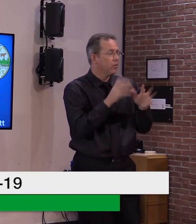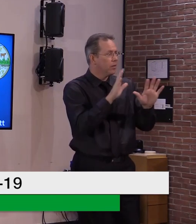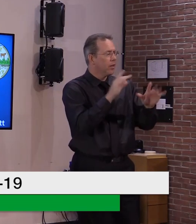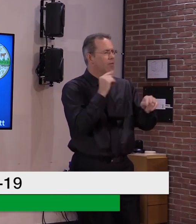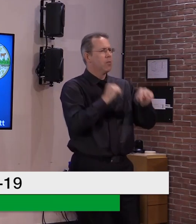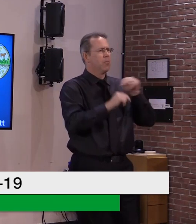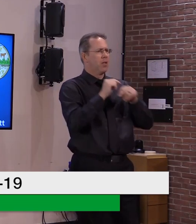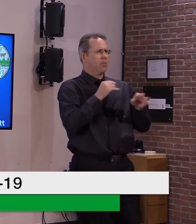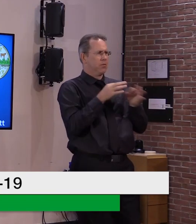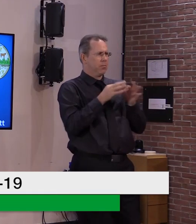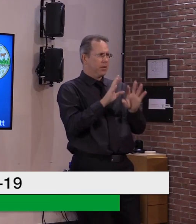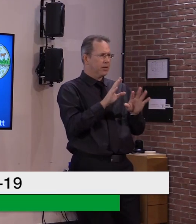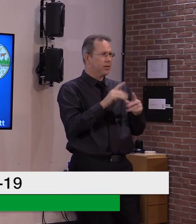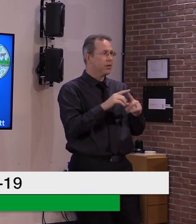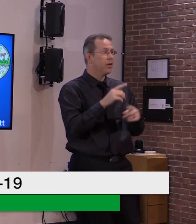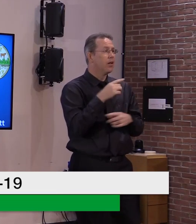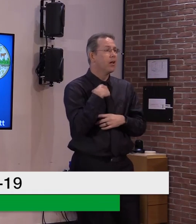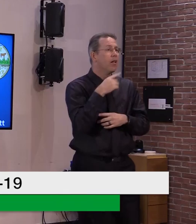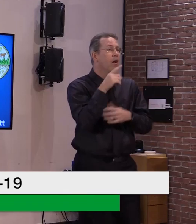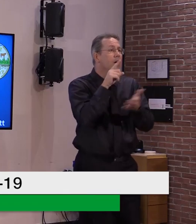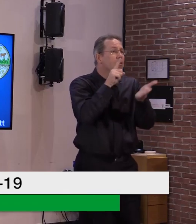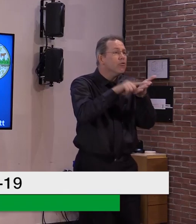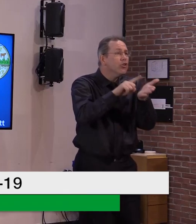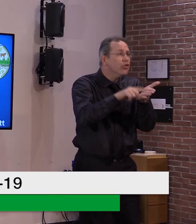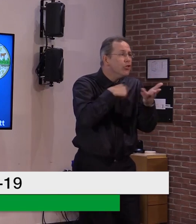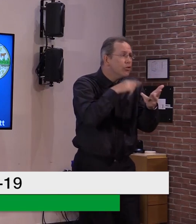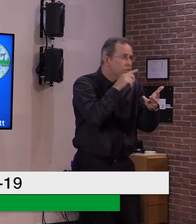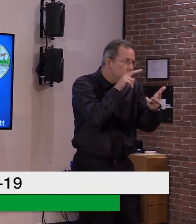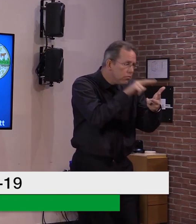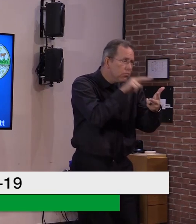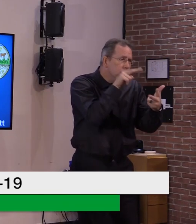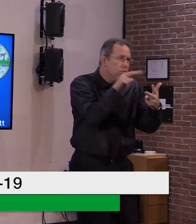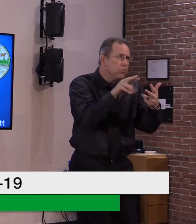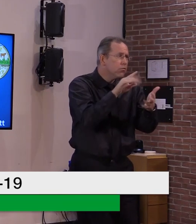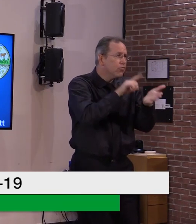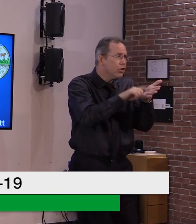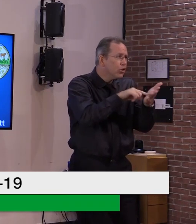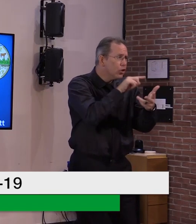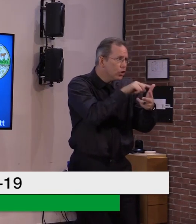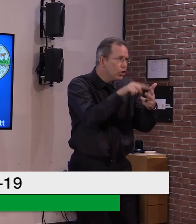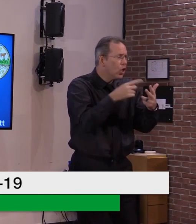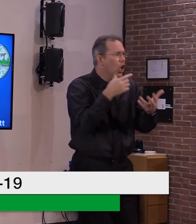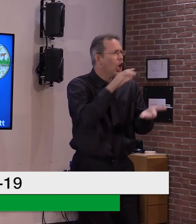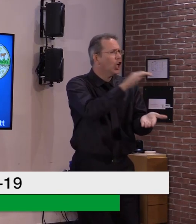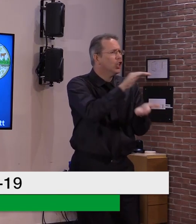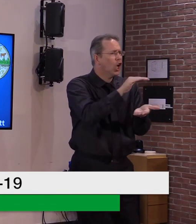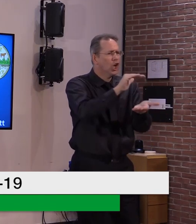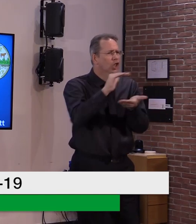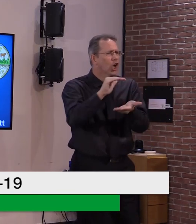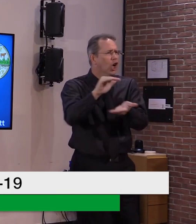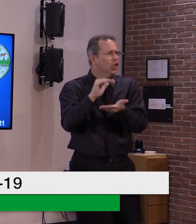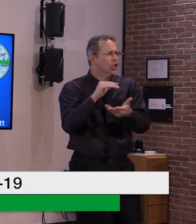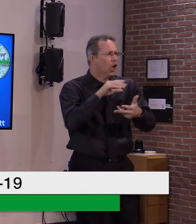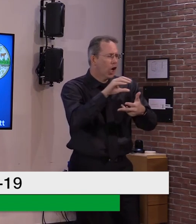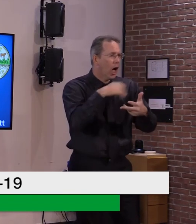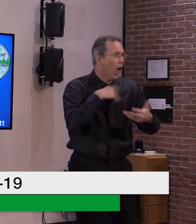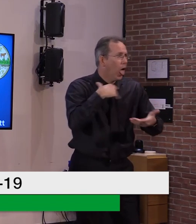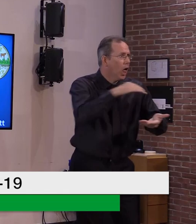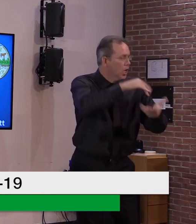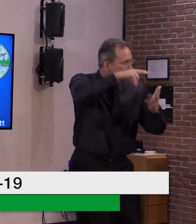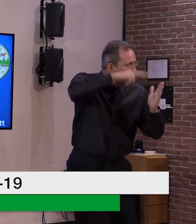hasn't been released for us all to scrutinize and that's important because we really do want to understand their measures of